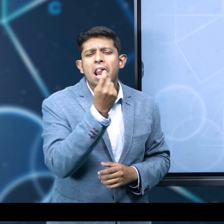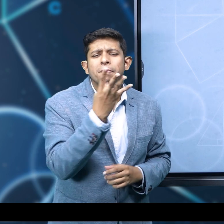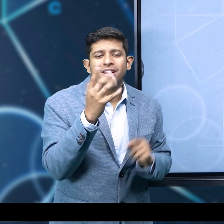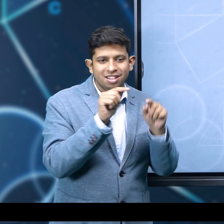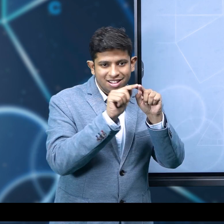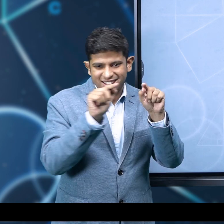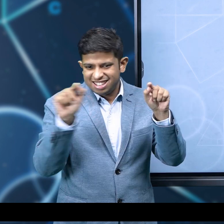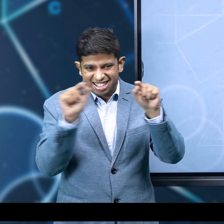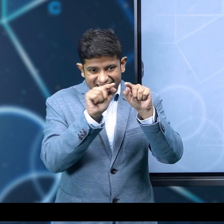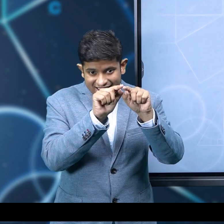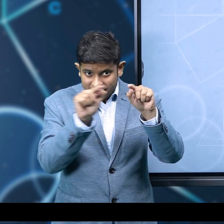number line,